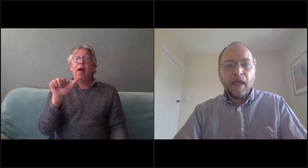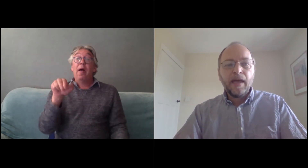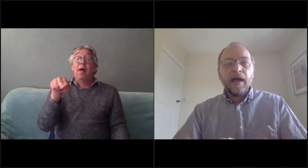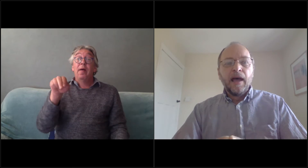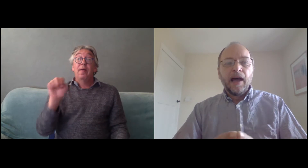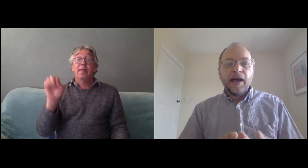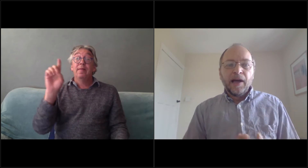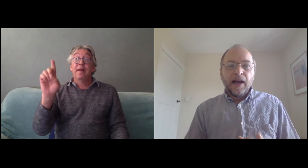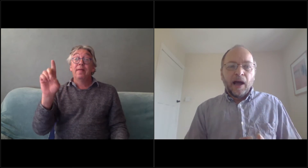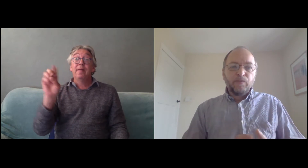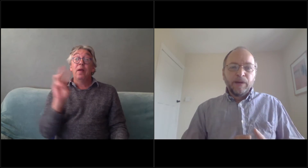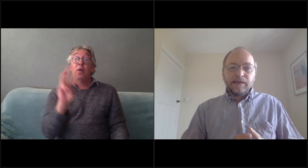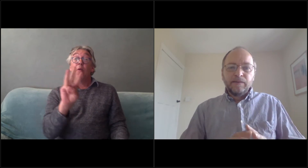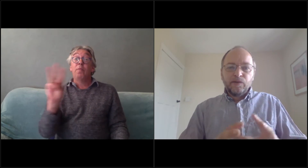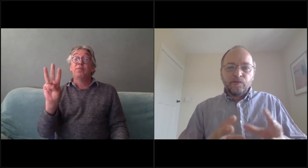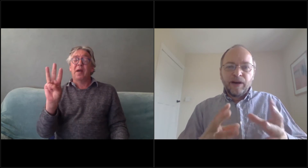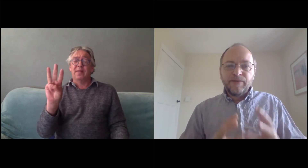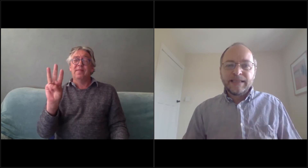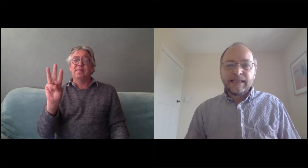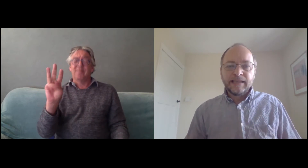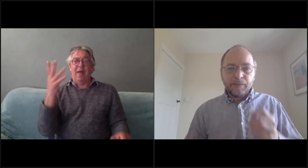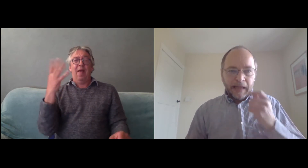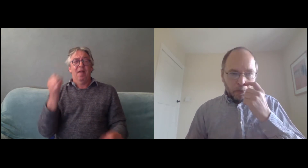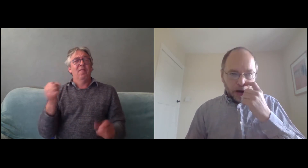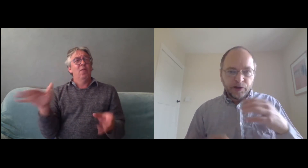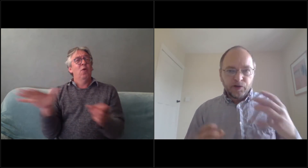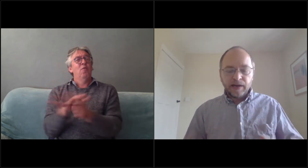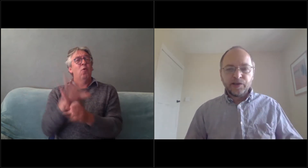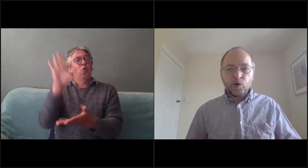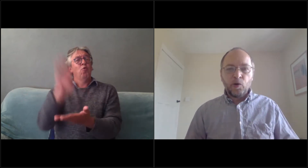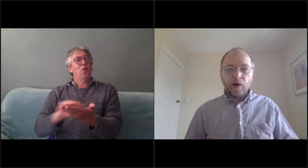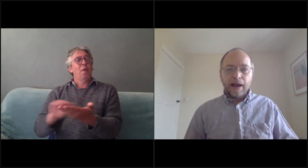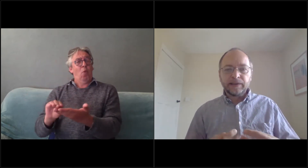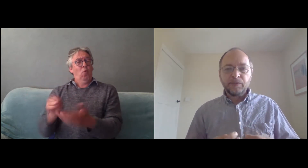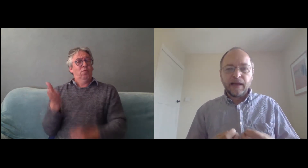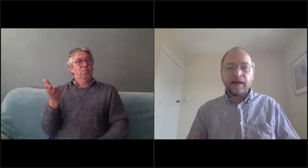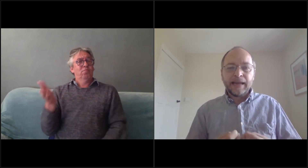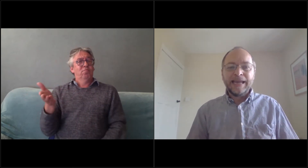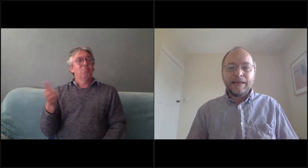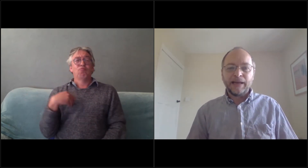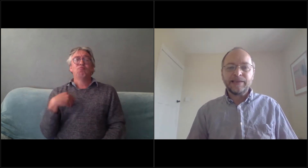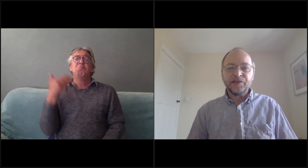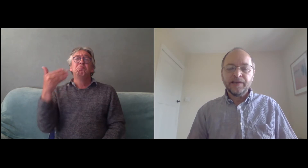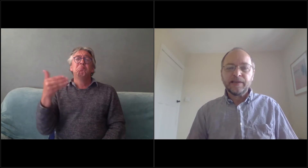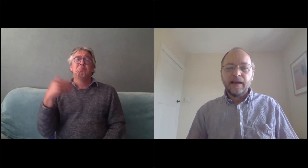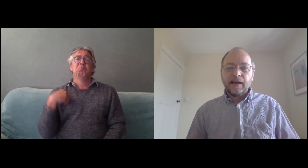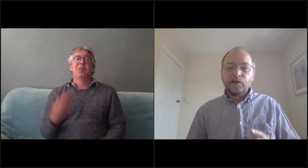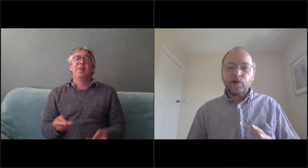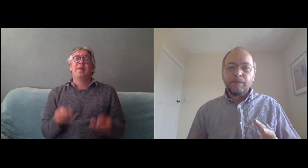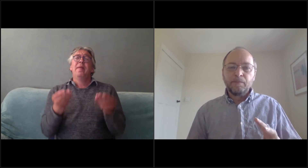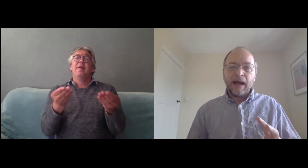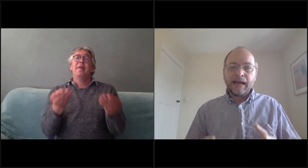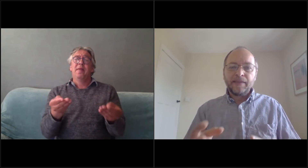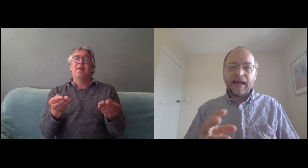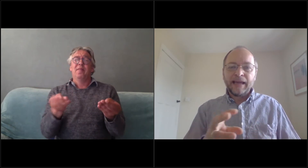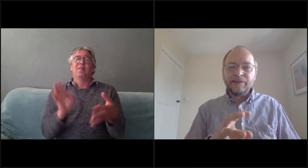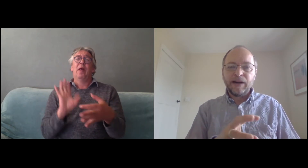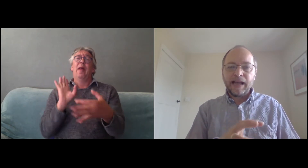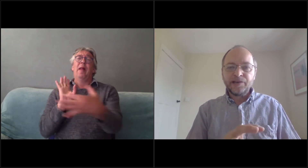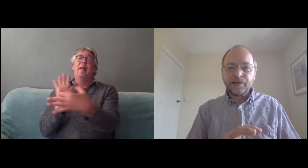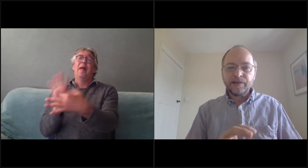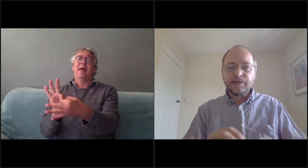that. And we've been revisiting some of that work and trying to draw out some of the kind of key messages and looking back